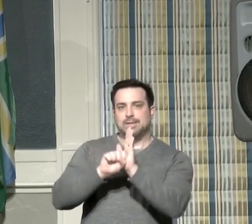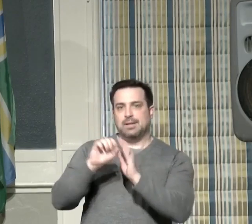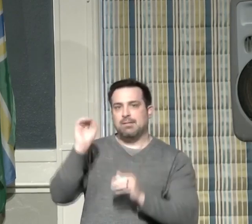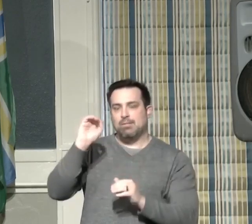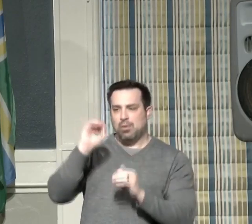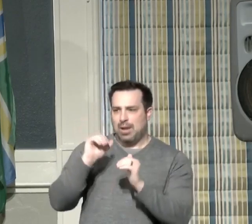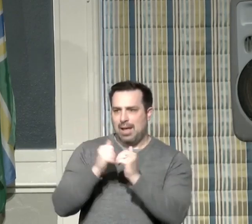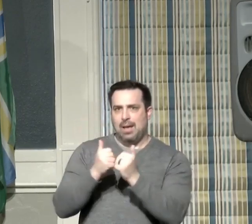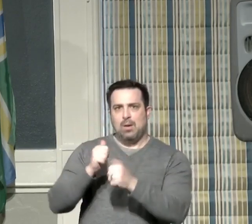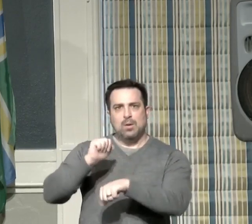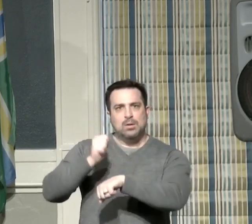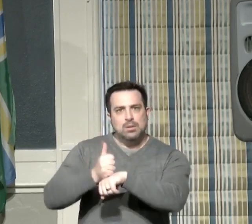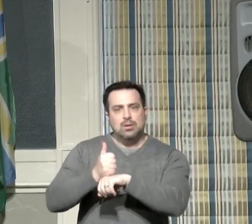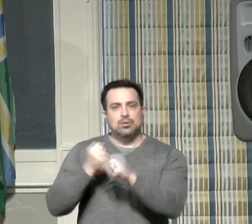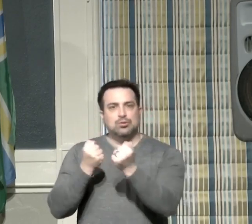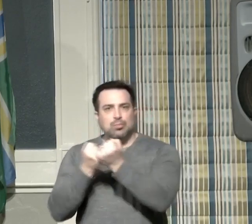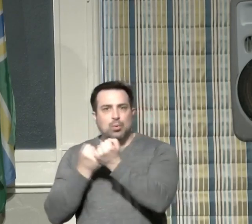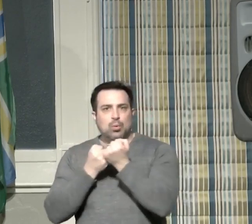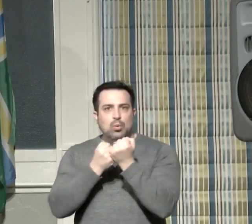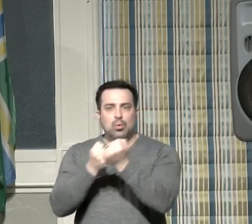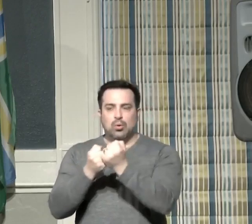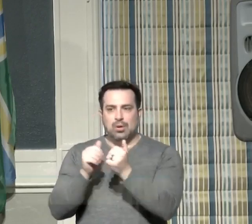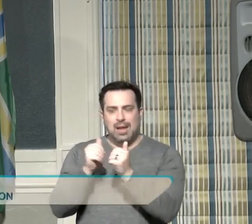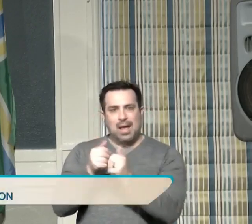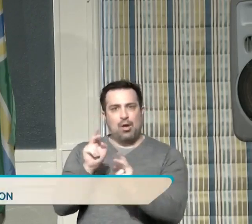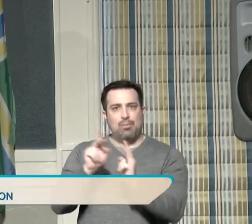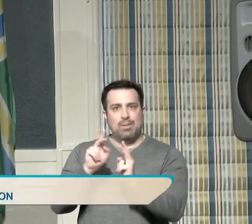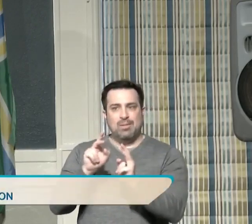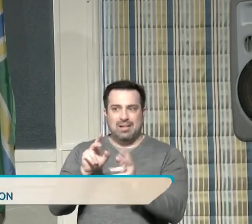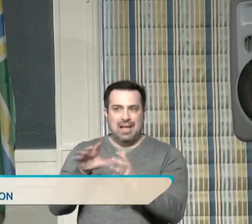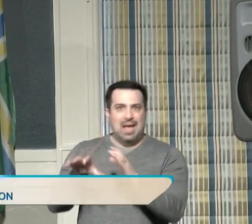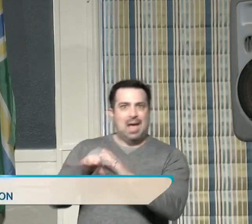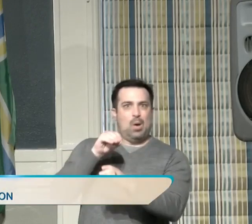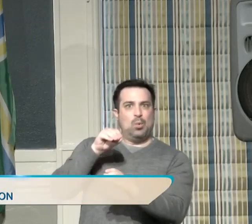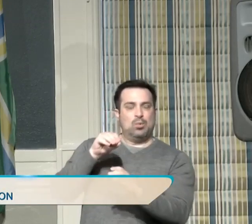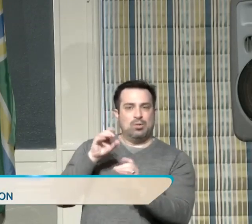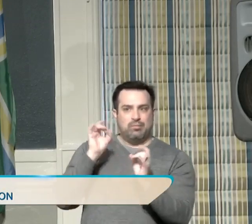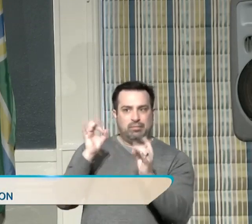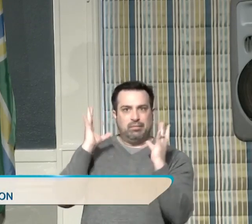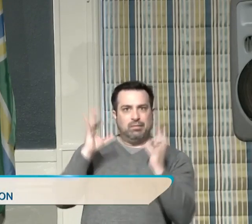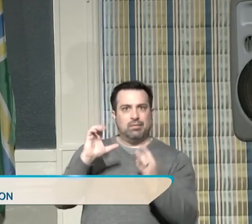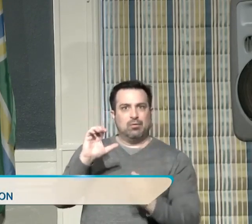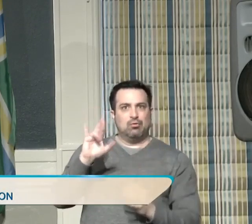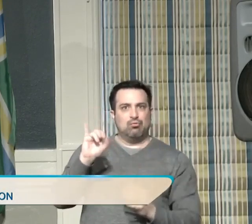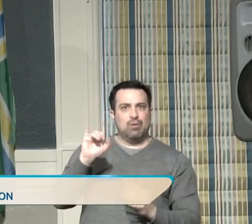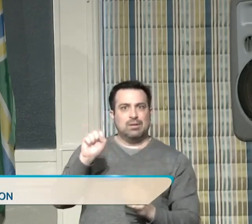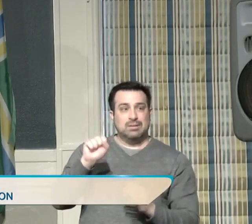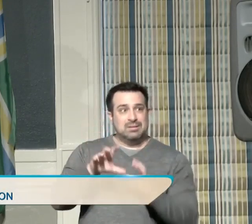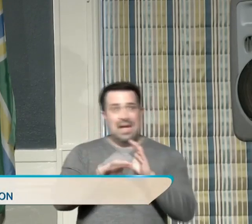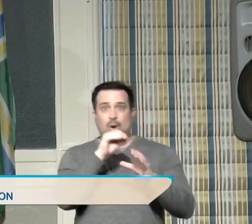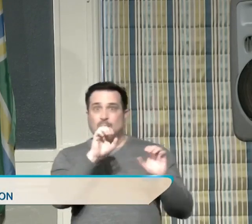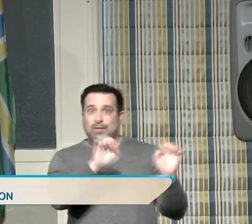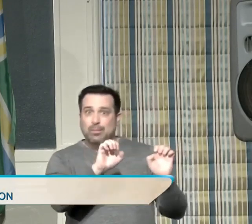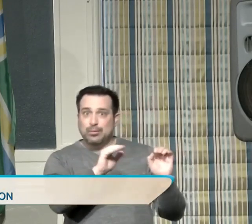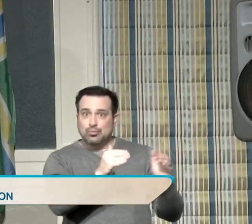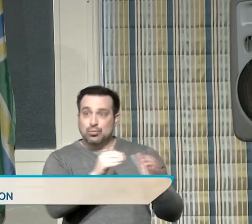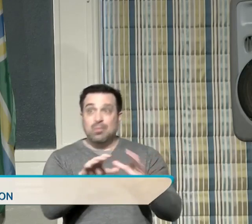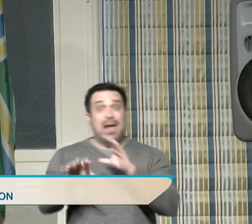of supports that are necessary in order to keep people out of crisis, people out of the emergency rooms, out of